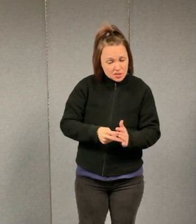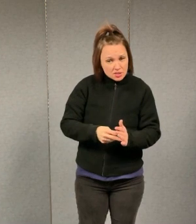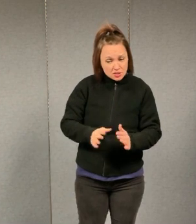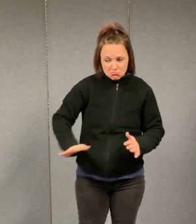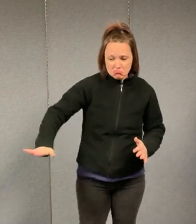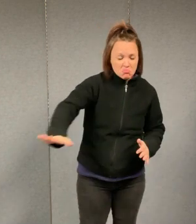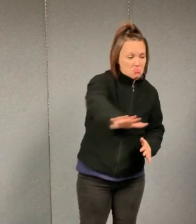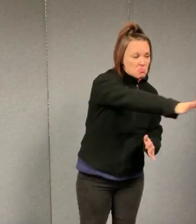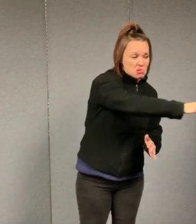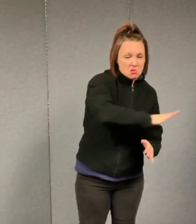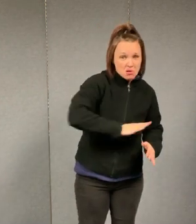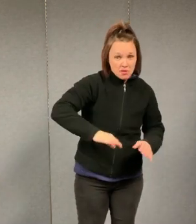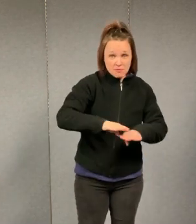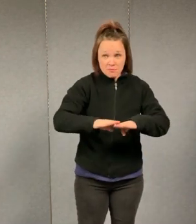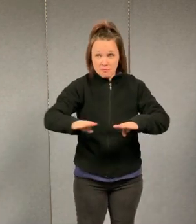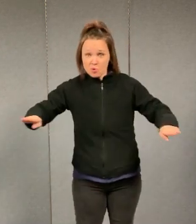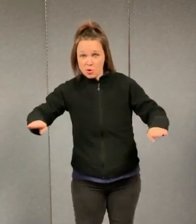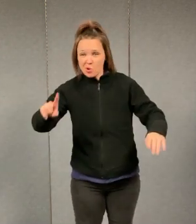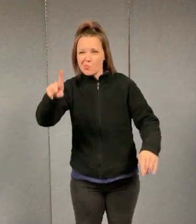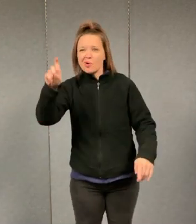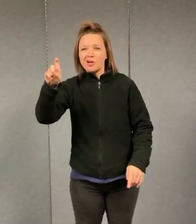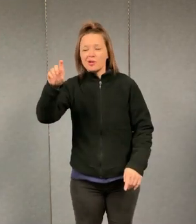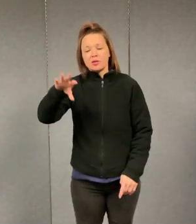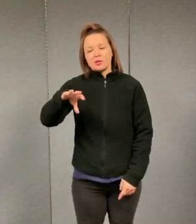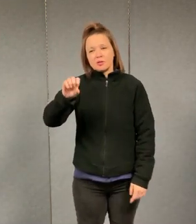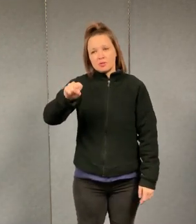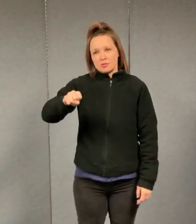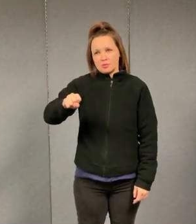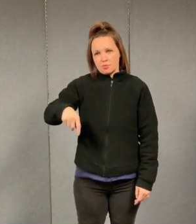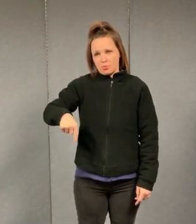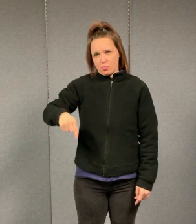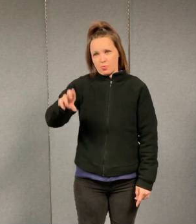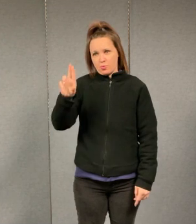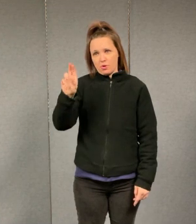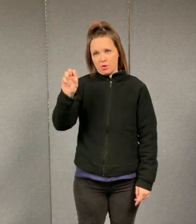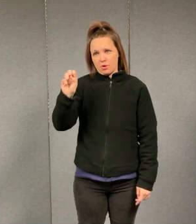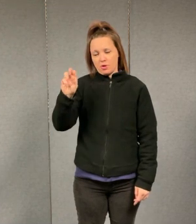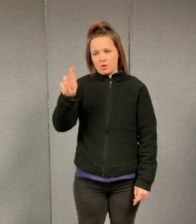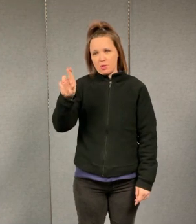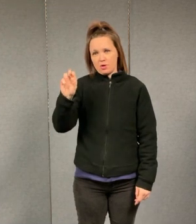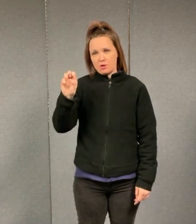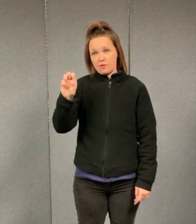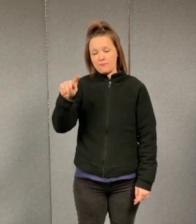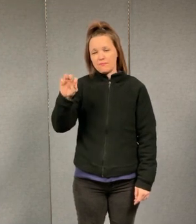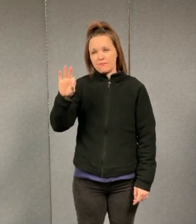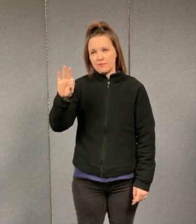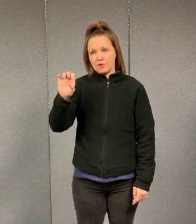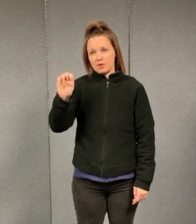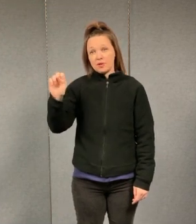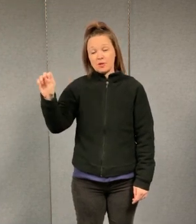Finding the area is the first step to calculate the cost for the cement. The second step is to use